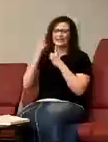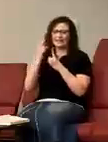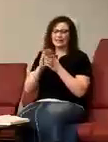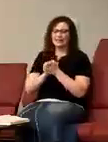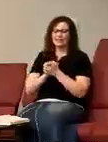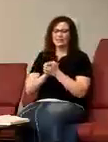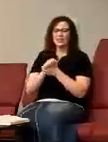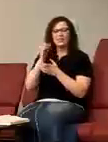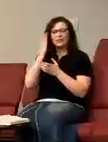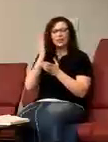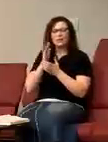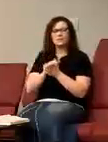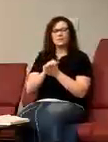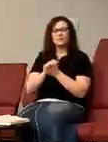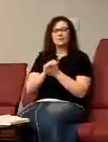what?